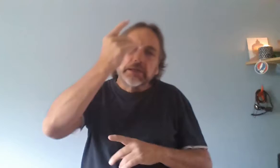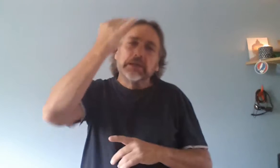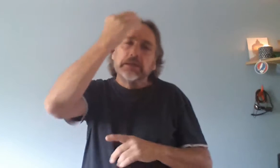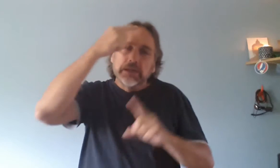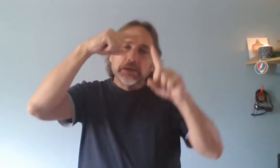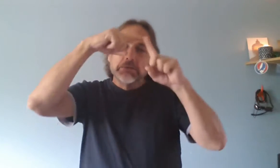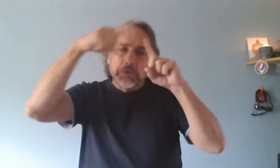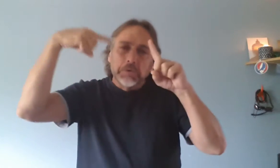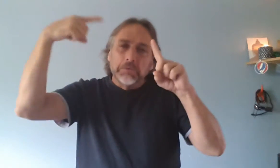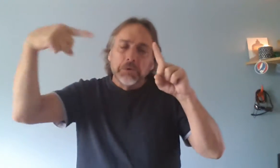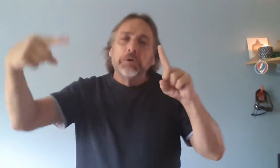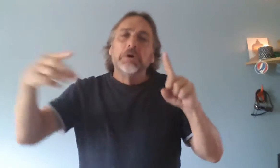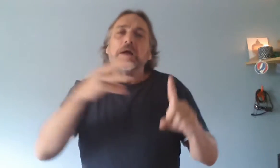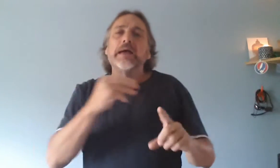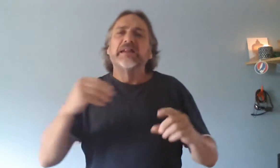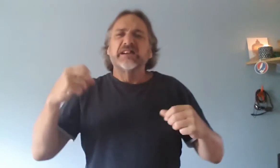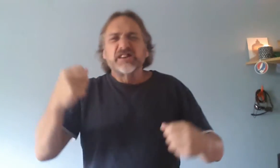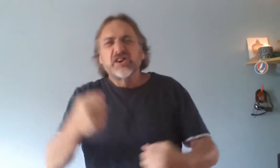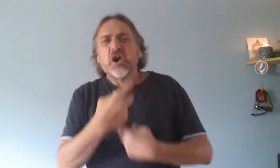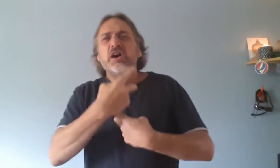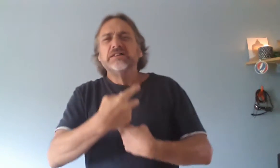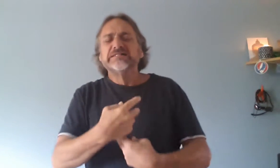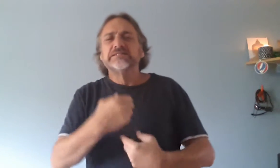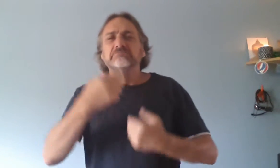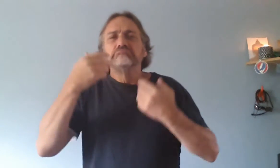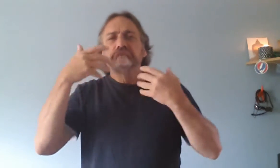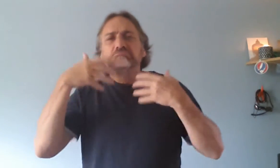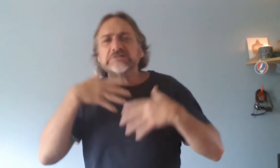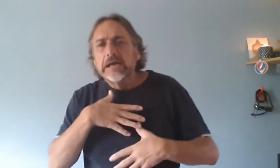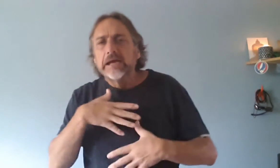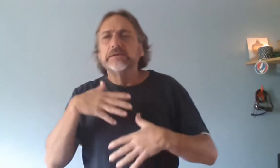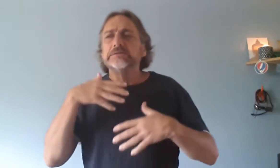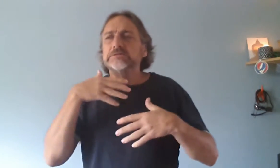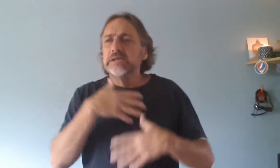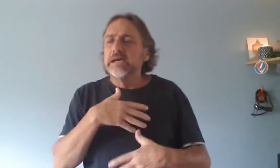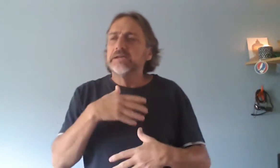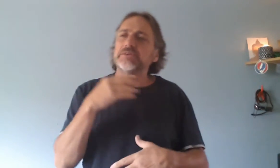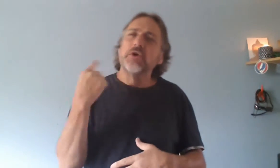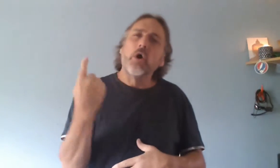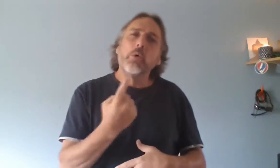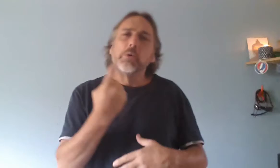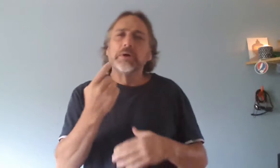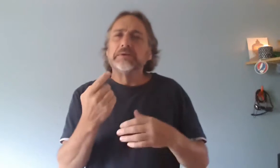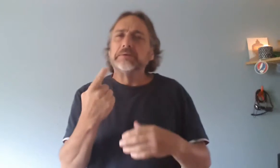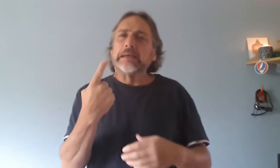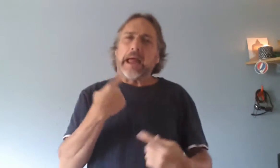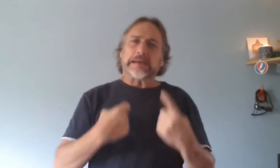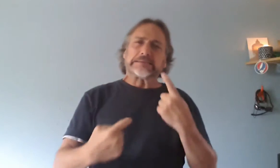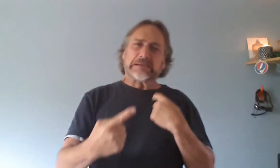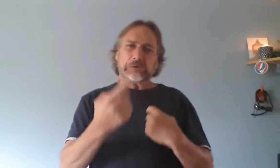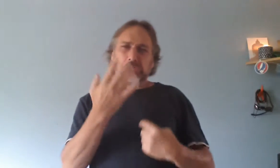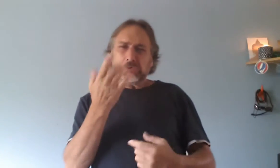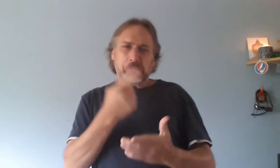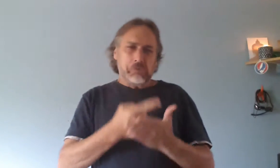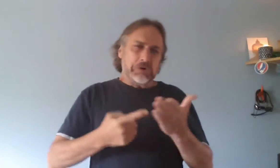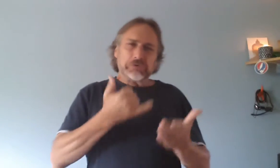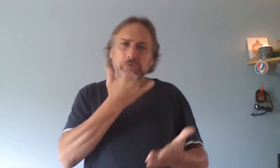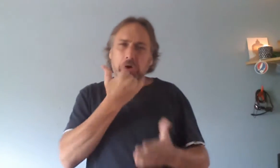and then that triggers this kind of perseverating constantly, what's wrong with me, why don't people like me, why didn't she look at me, whatever it